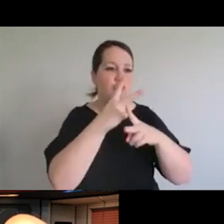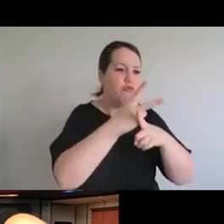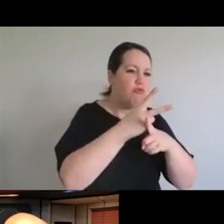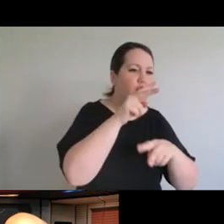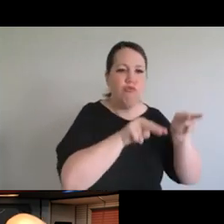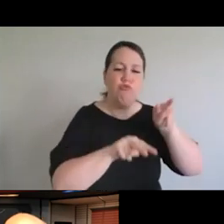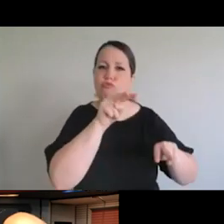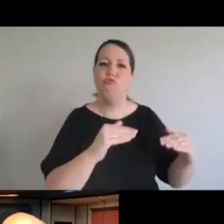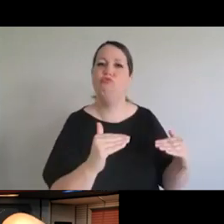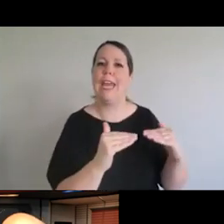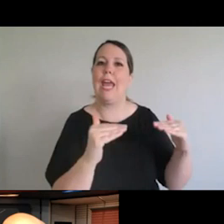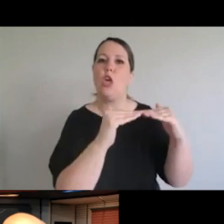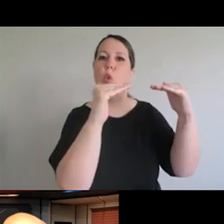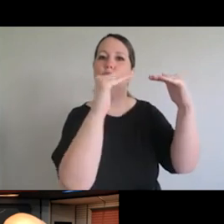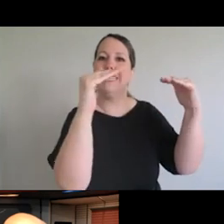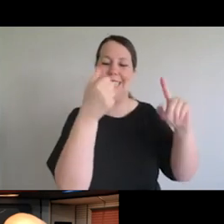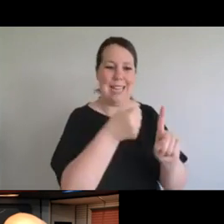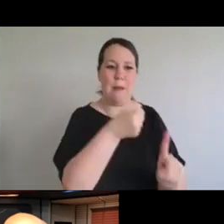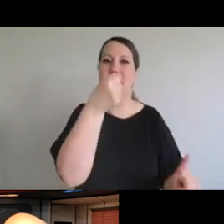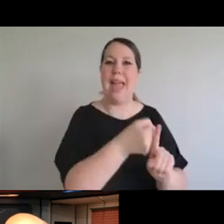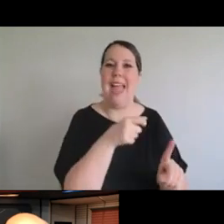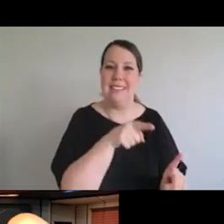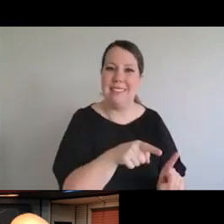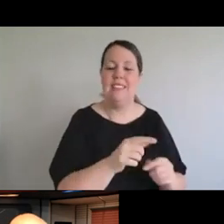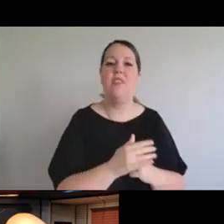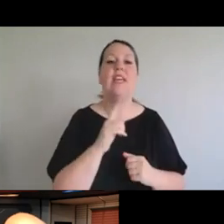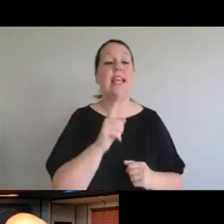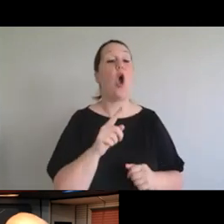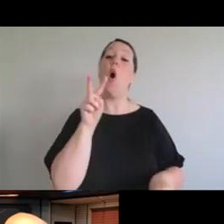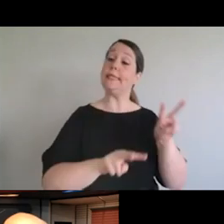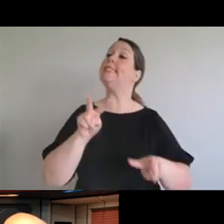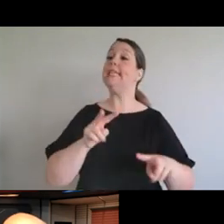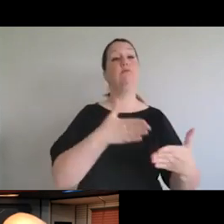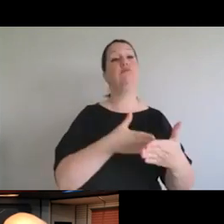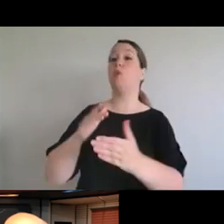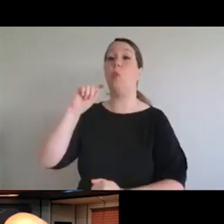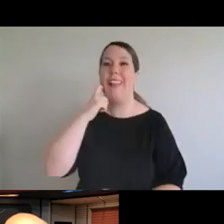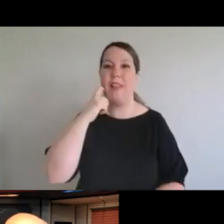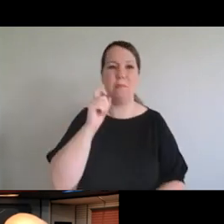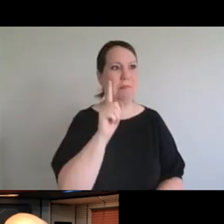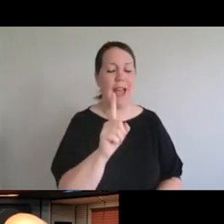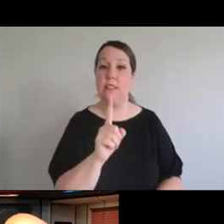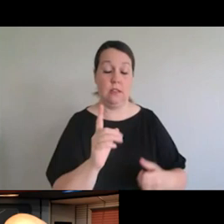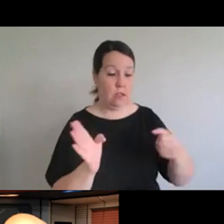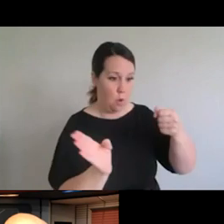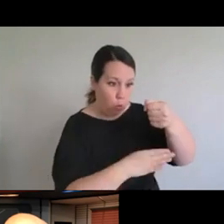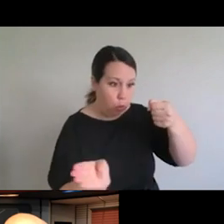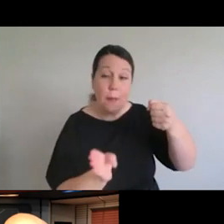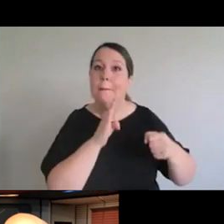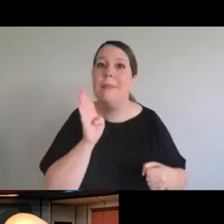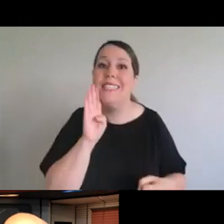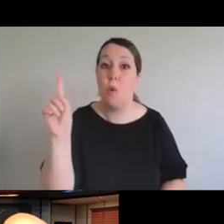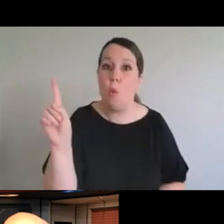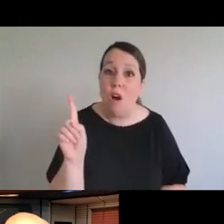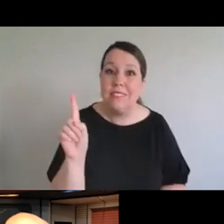proposing. What they're missing from their assessment of the regulatory impact is probably the biggest point of all, which is, number